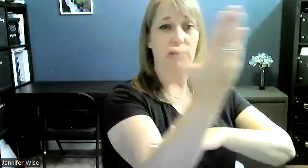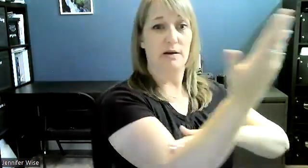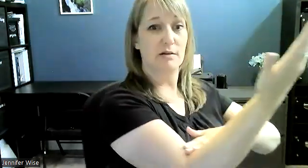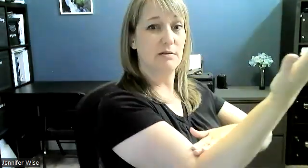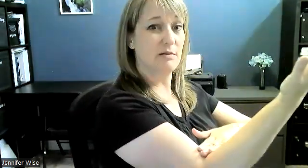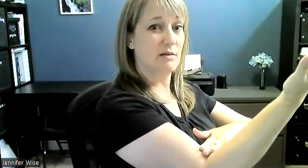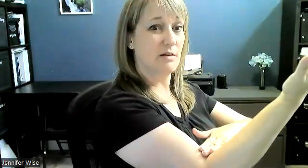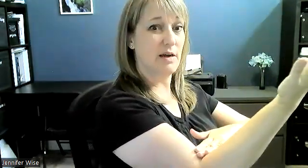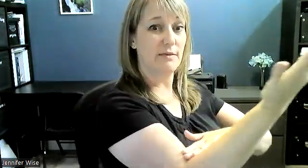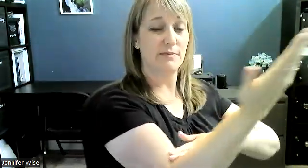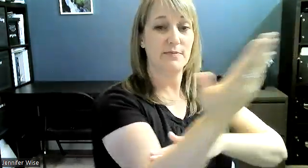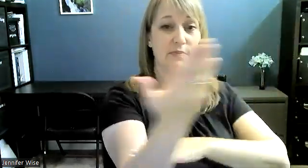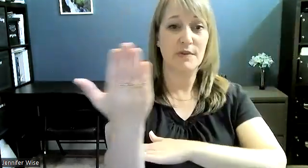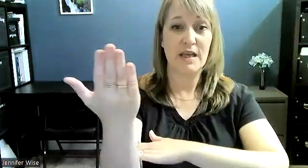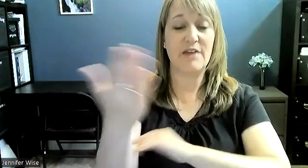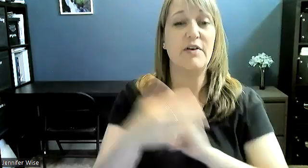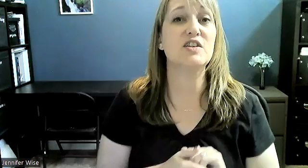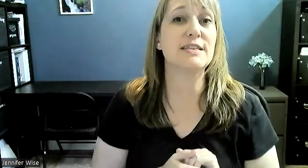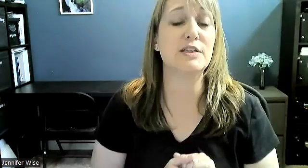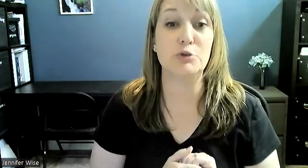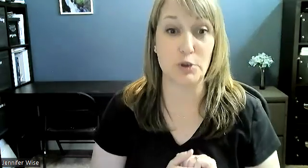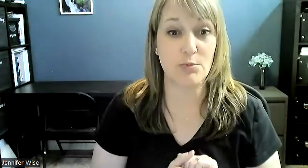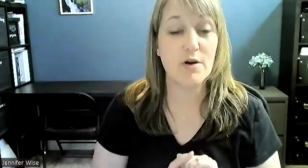here. All right. If I just say to you, good morning,